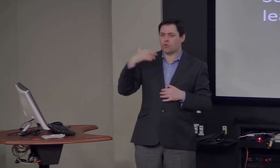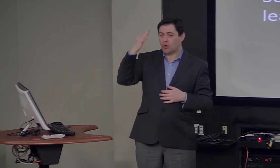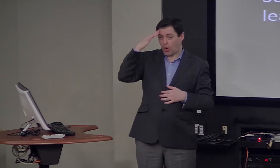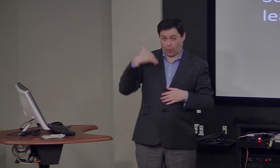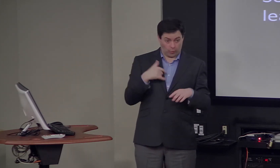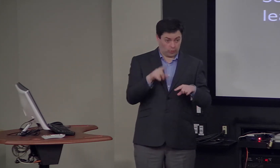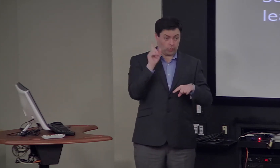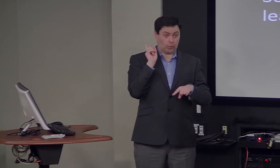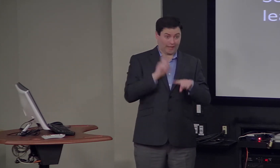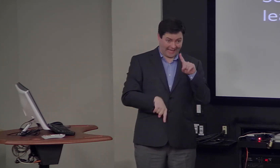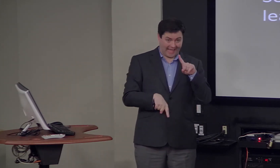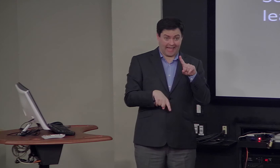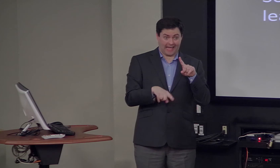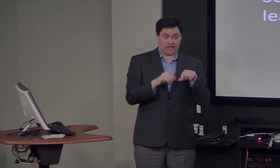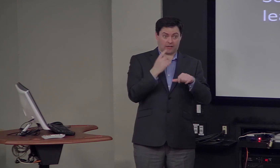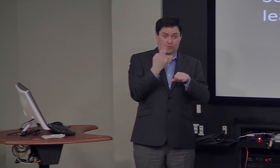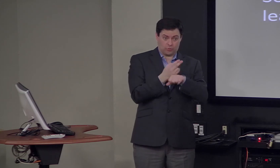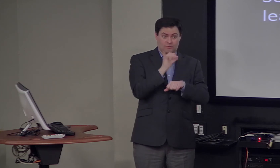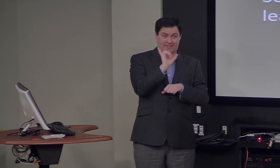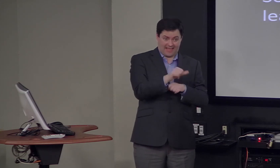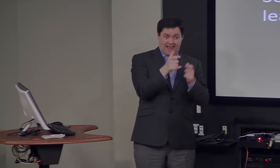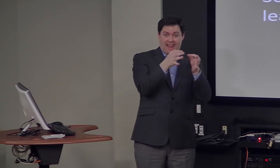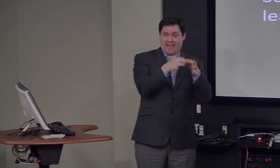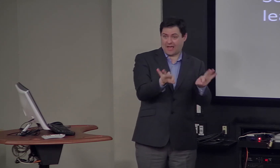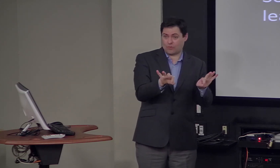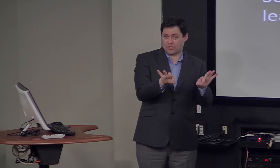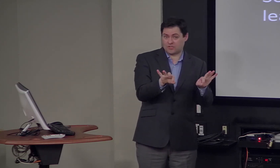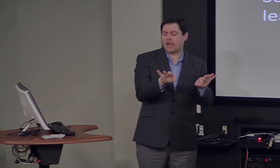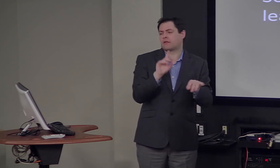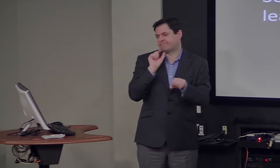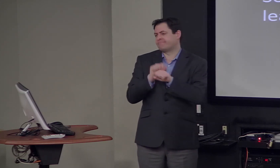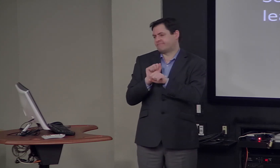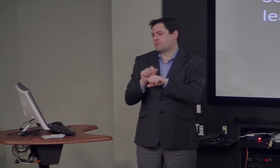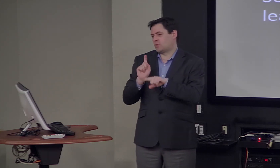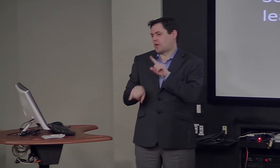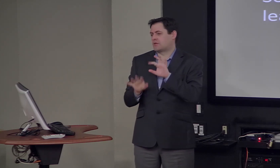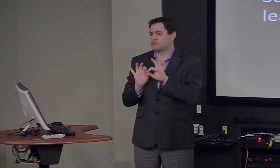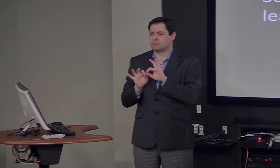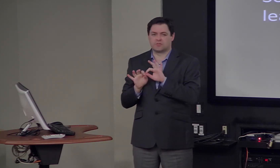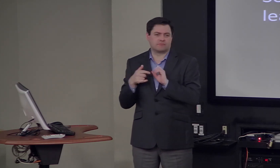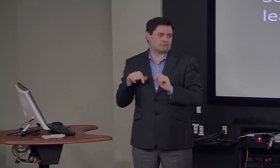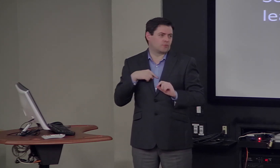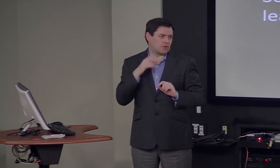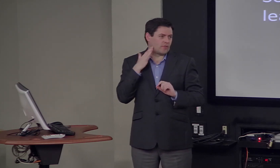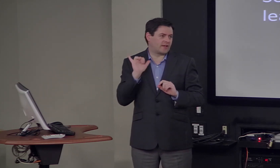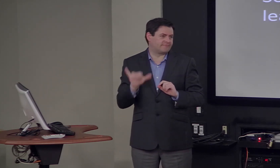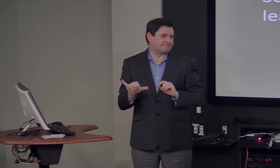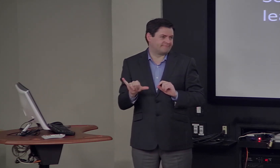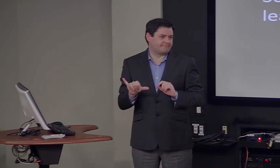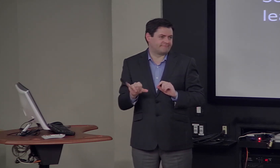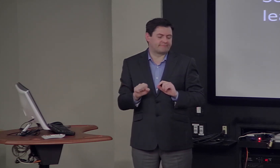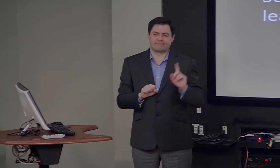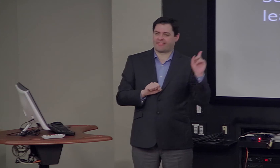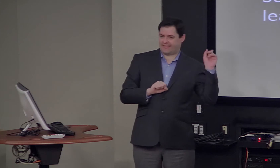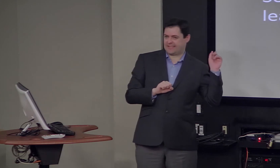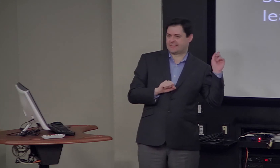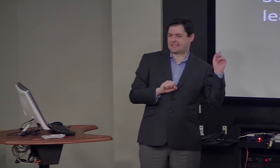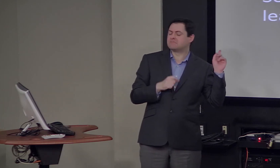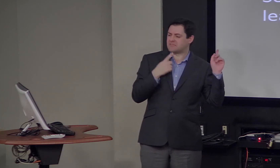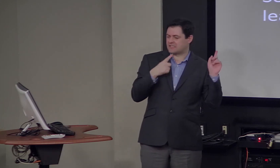way, had implications. We obviously know that if you can't use a language, then obviously you can't interpret that language. That's a